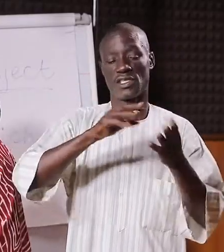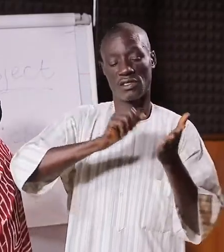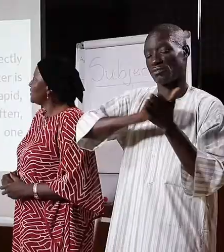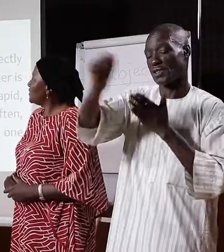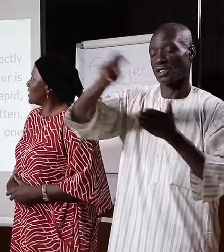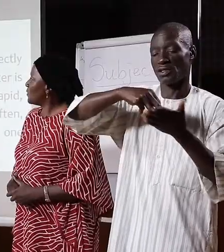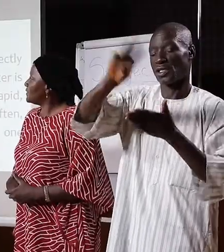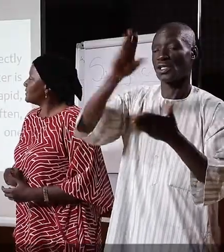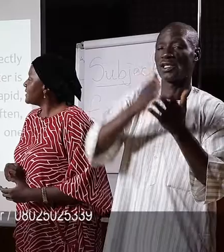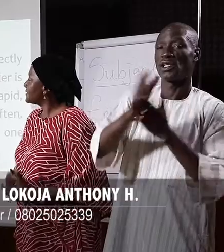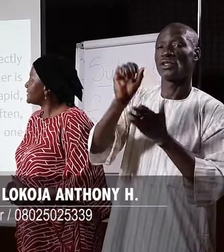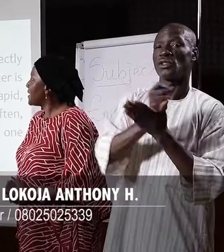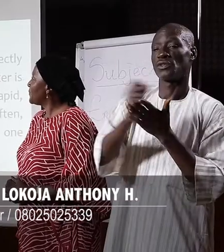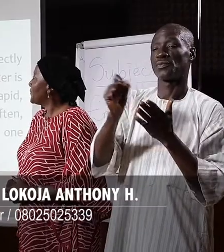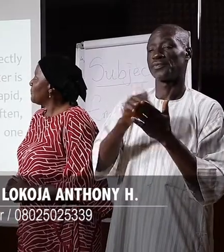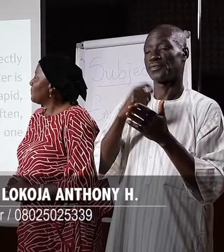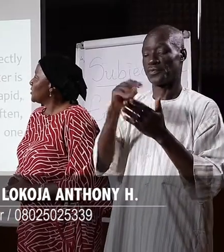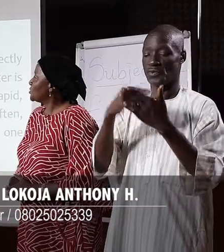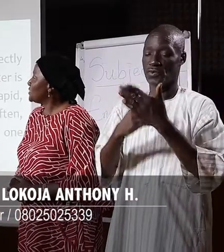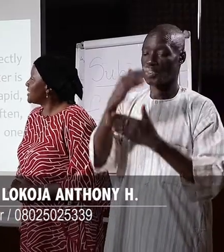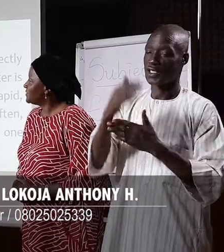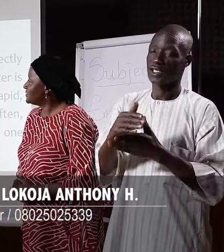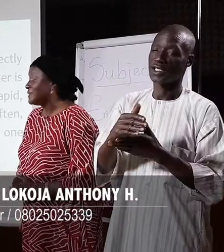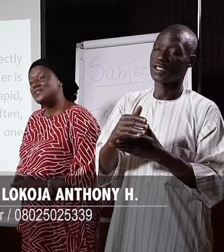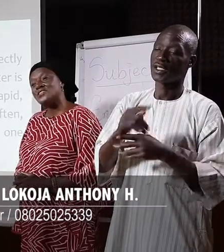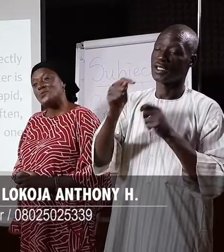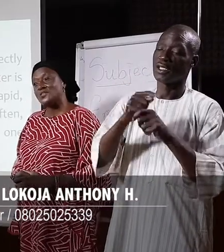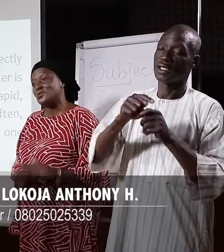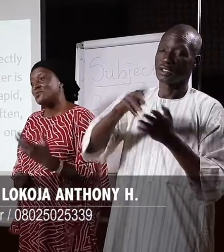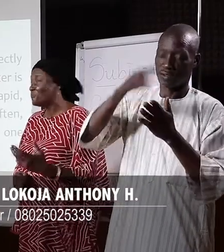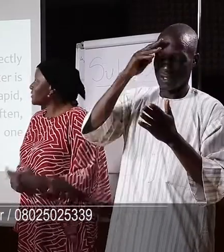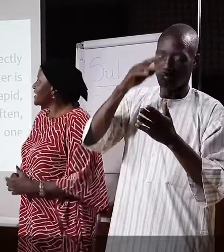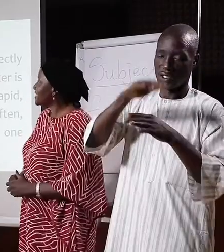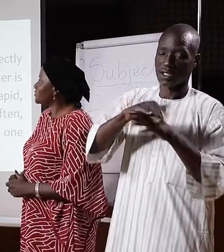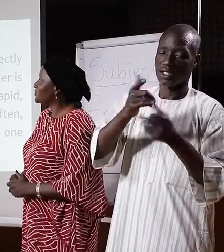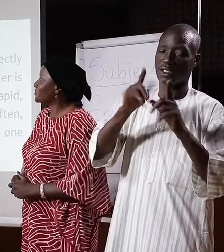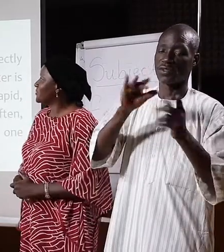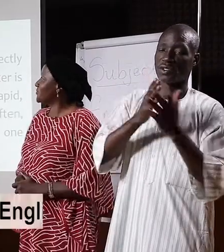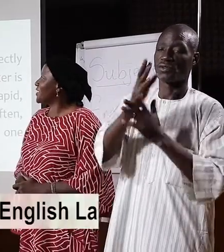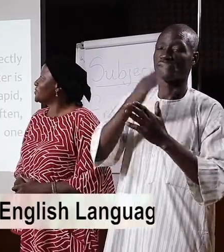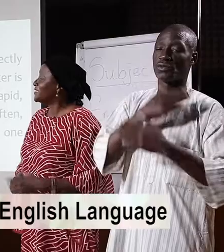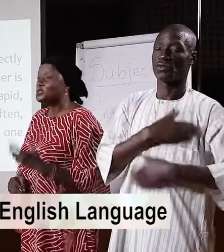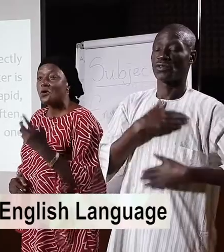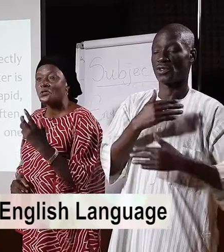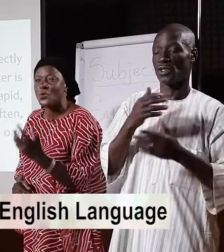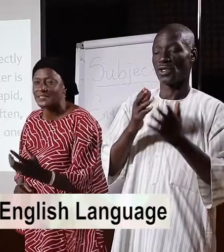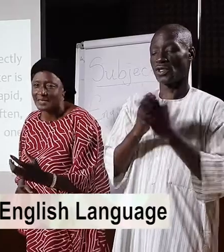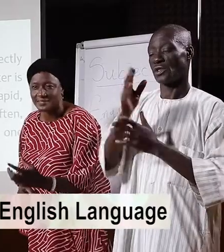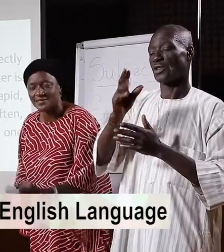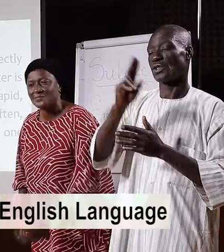songs. Now, the next step to learn English language through fun is by using